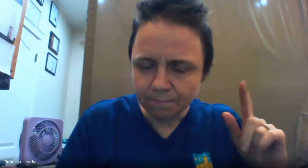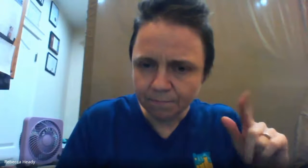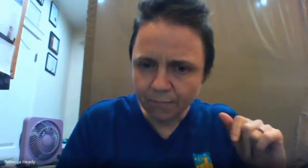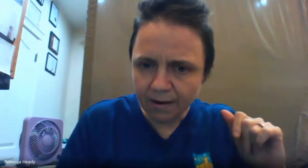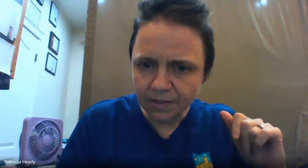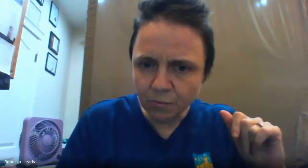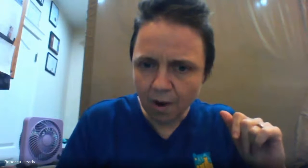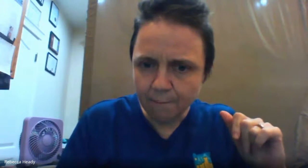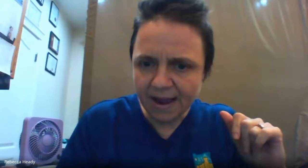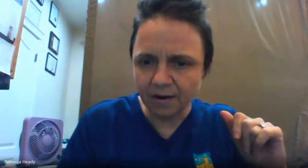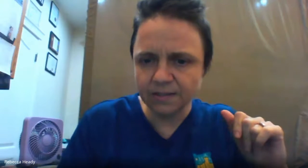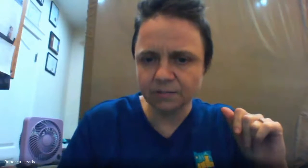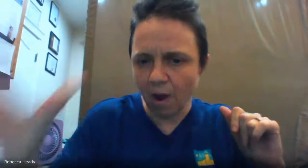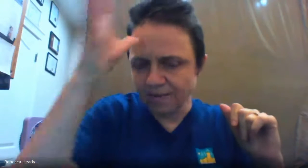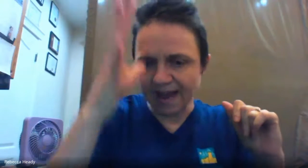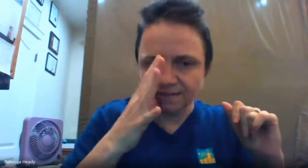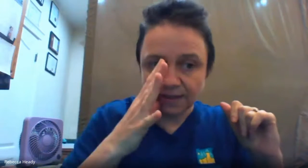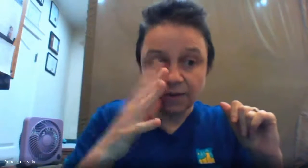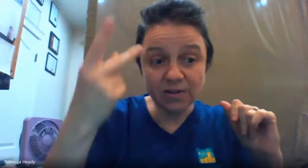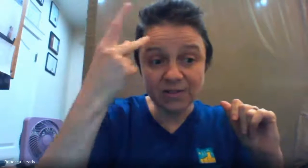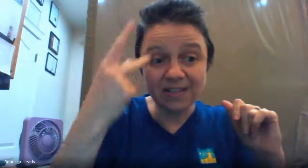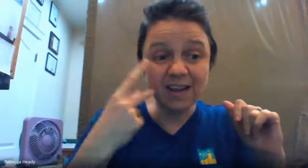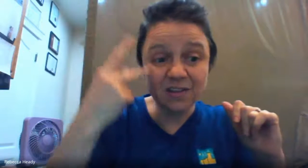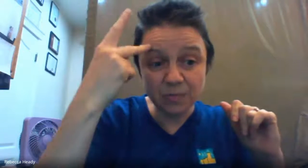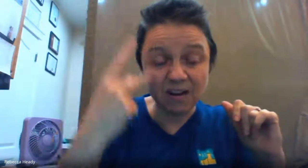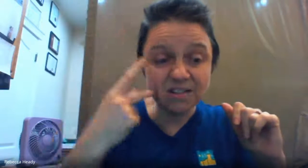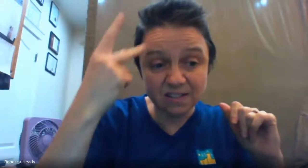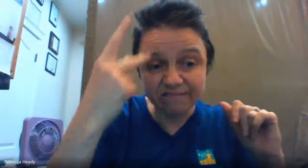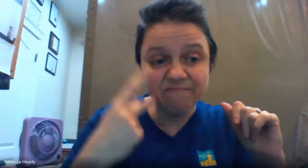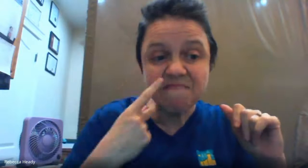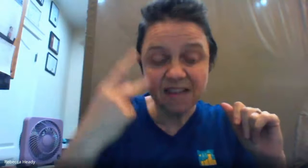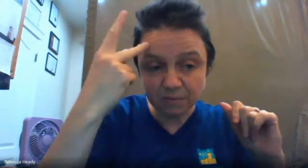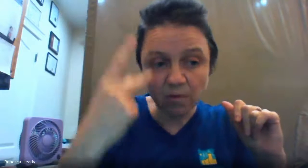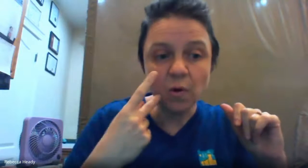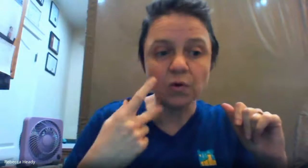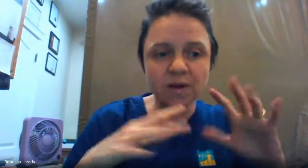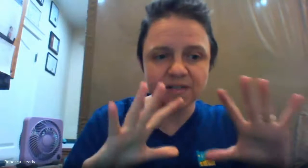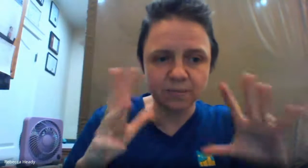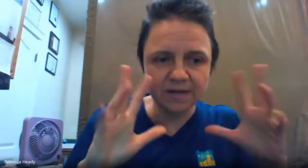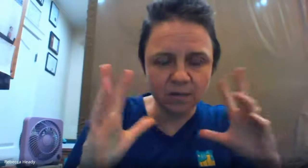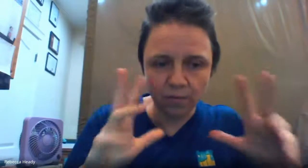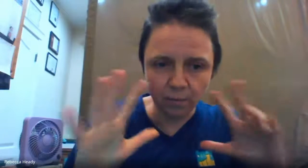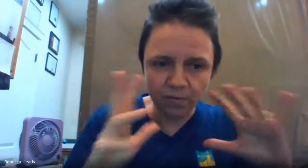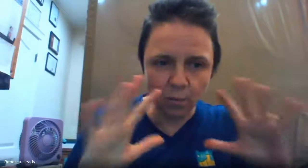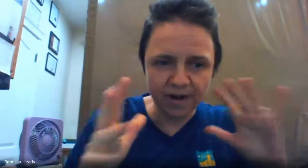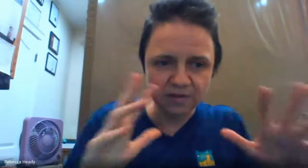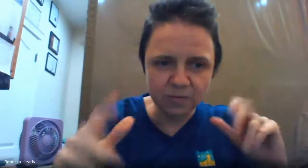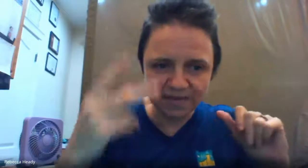Marriage, mom, parents, mom, dad. I've also seen English parents. That's more of an older one. It depends on whether they're more English-based learning